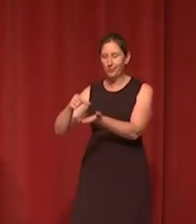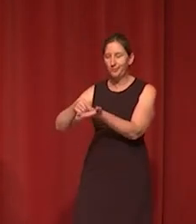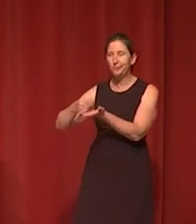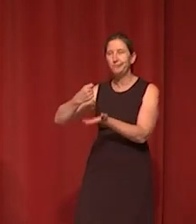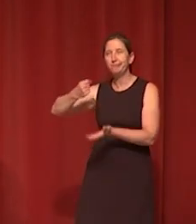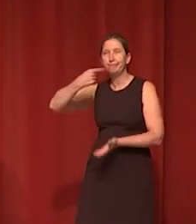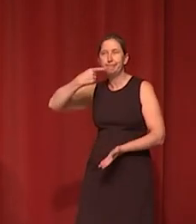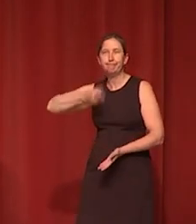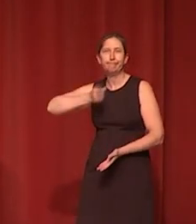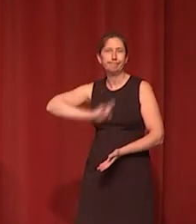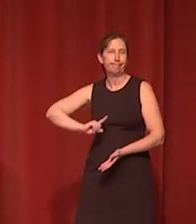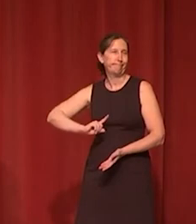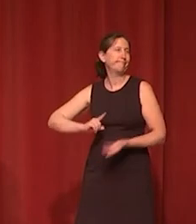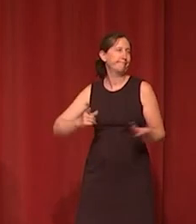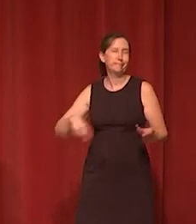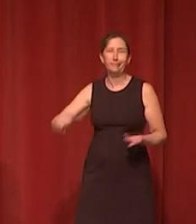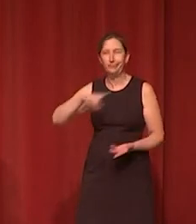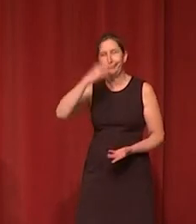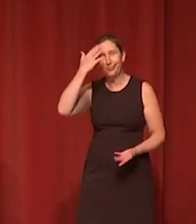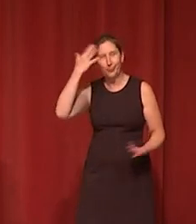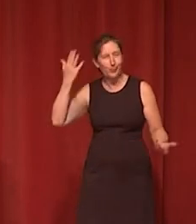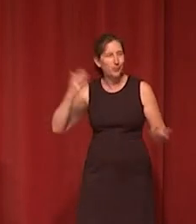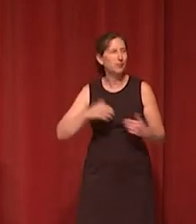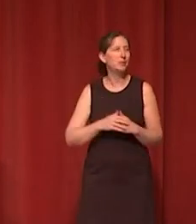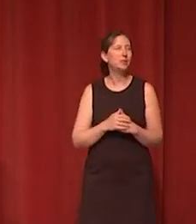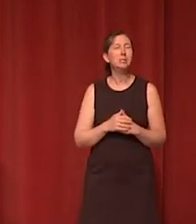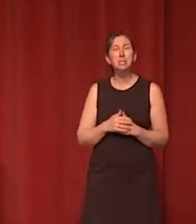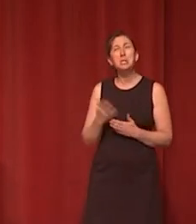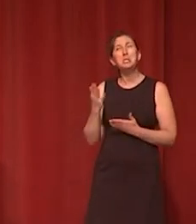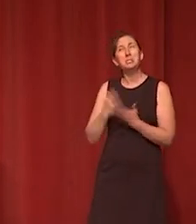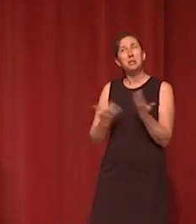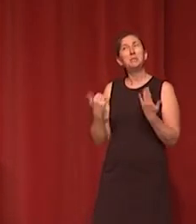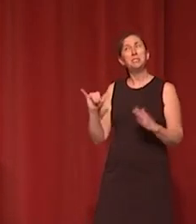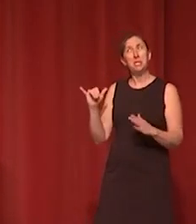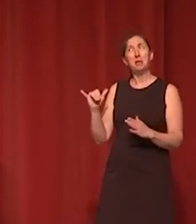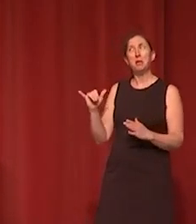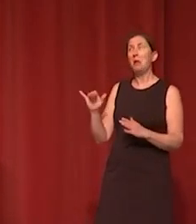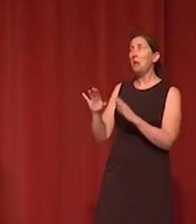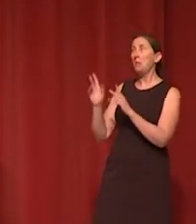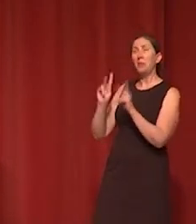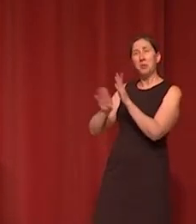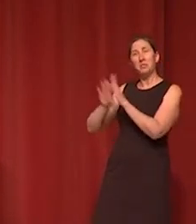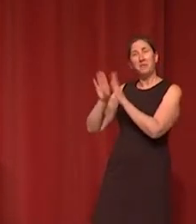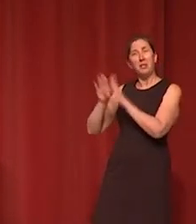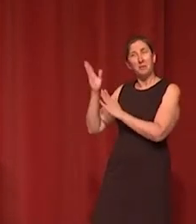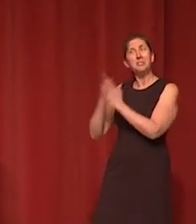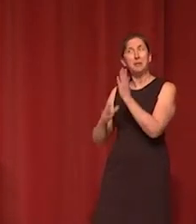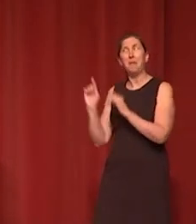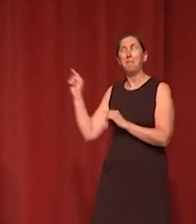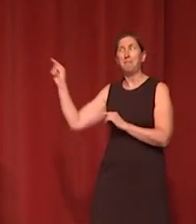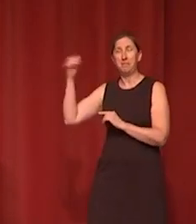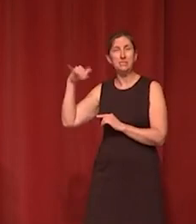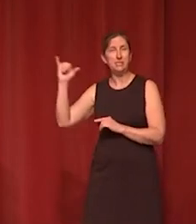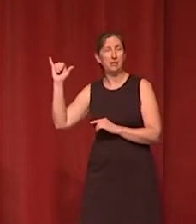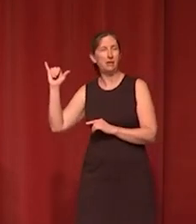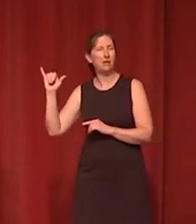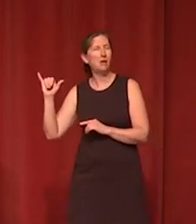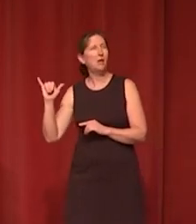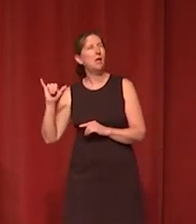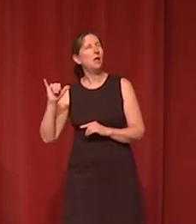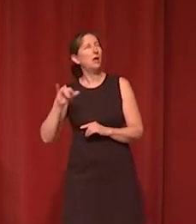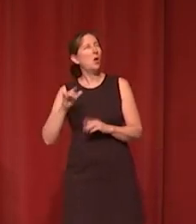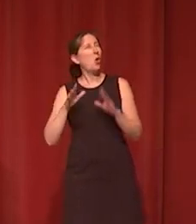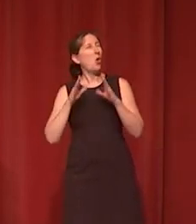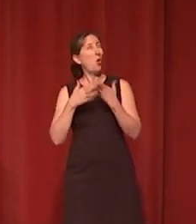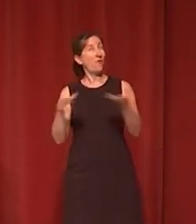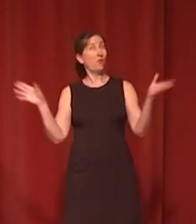that we're well aware of. We do have some of those still in the drug pipeline, but I'd say a shift in the development of pharmaceuticals has